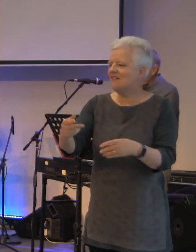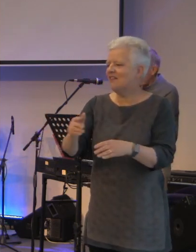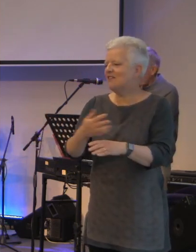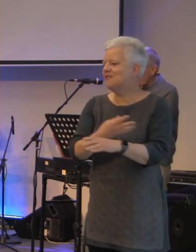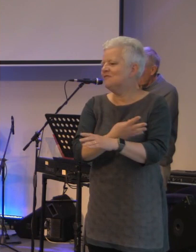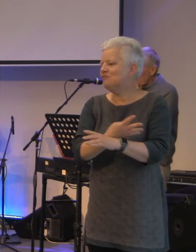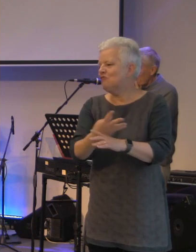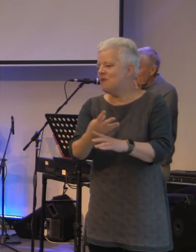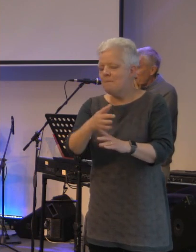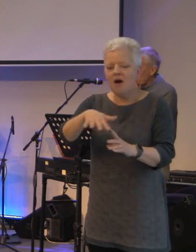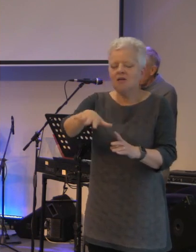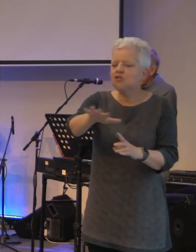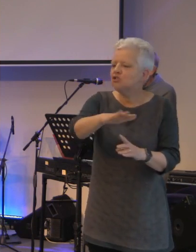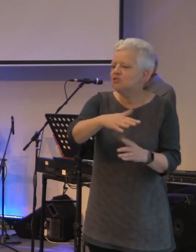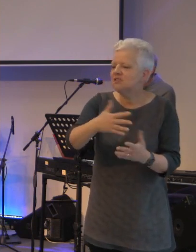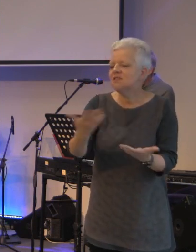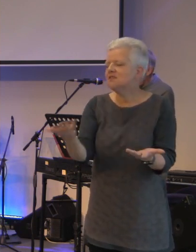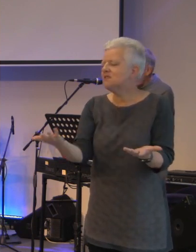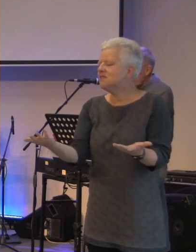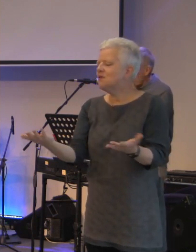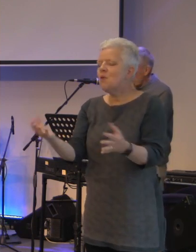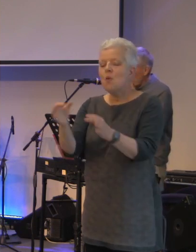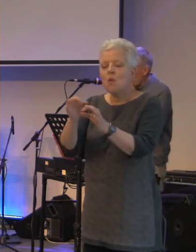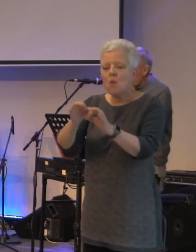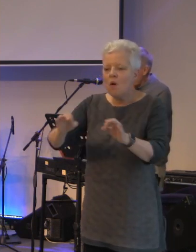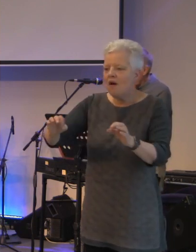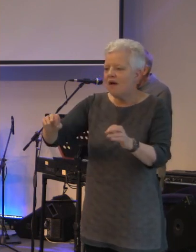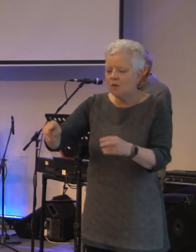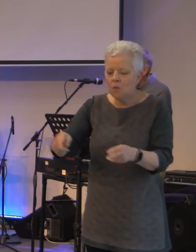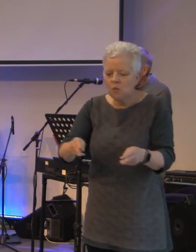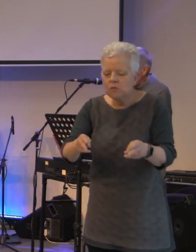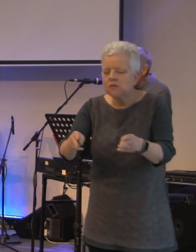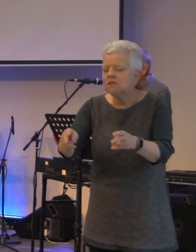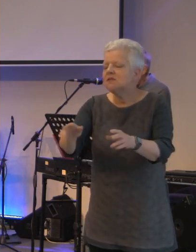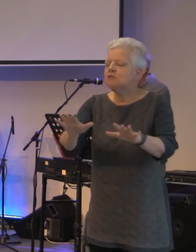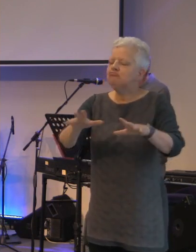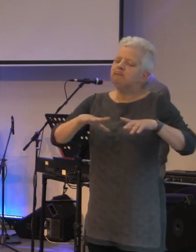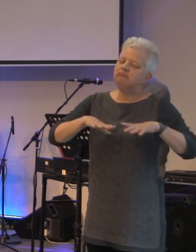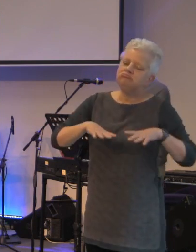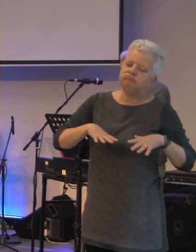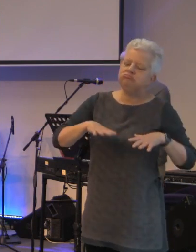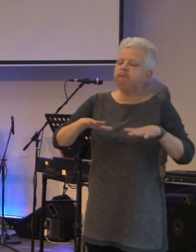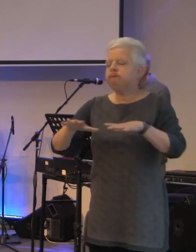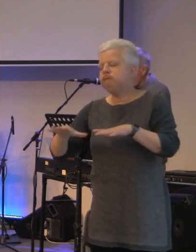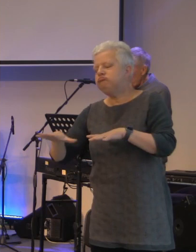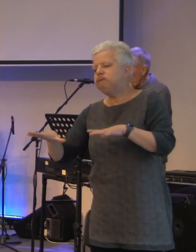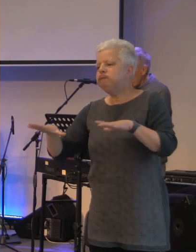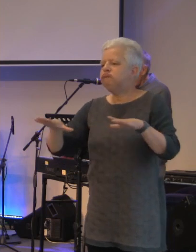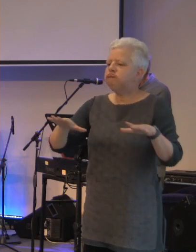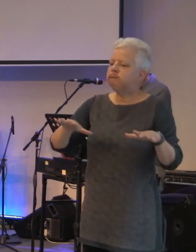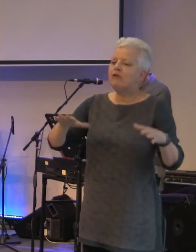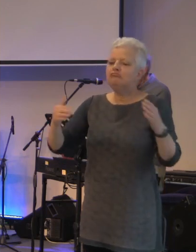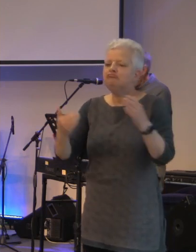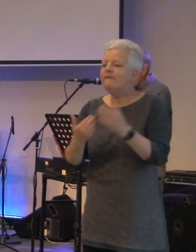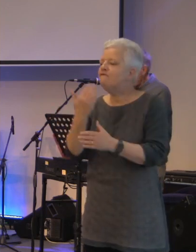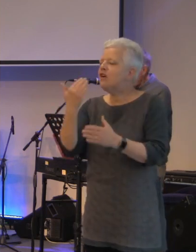pastures, where there are quiet waters and the waters that refresh